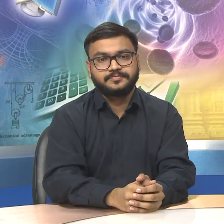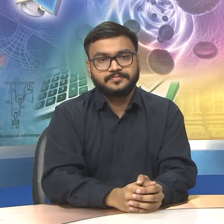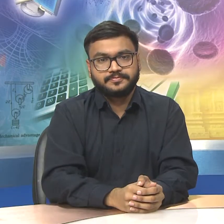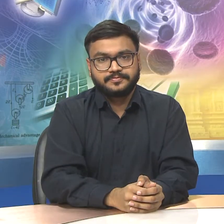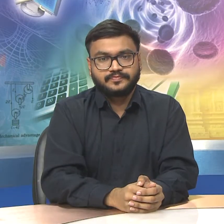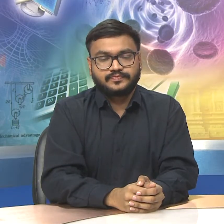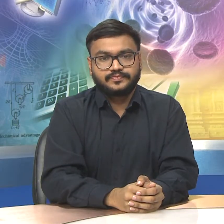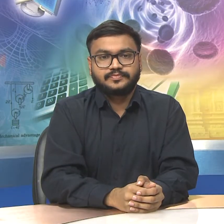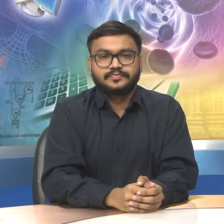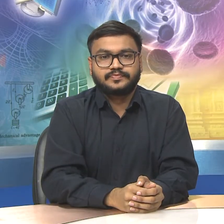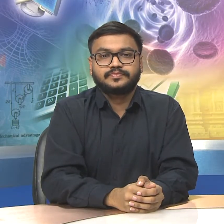Let's understand.